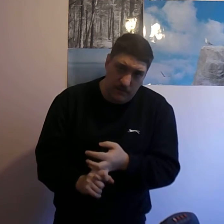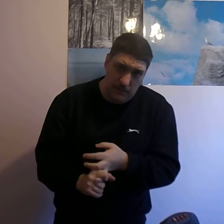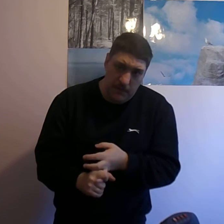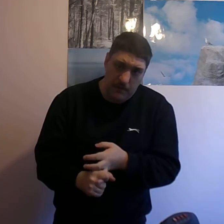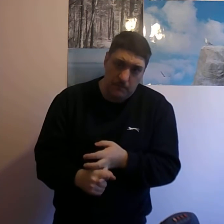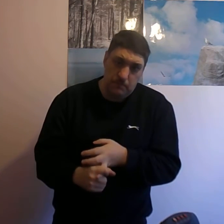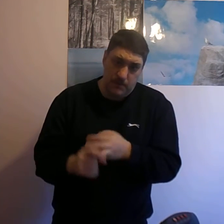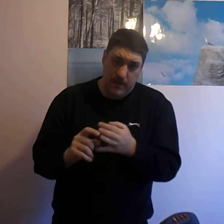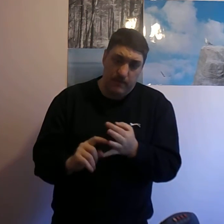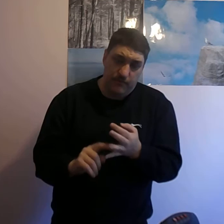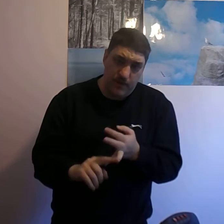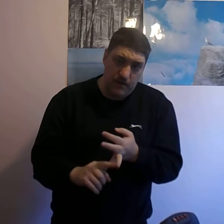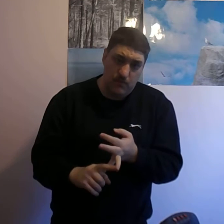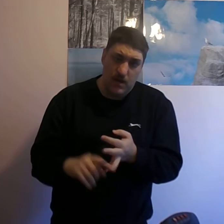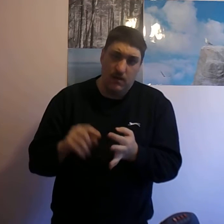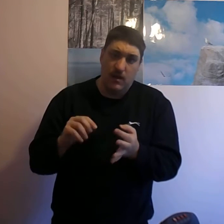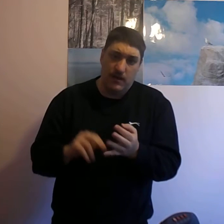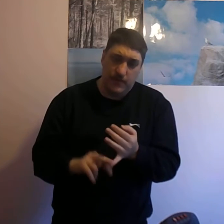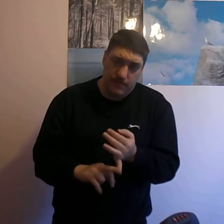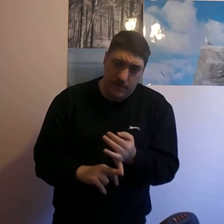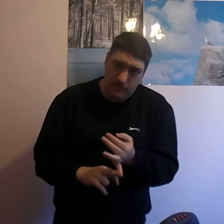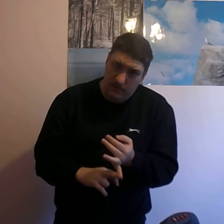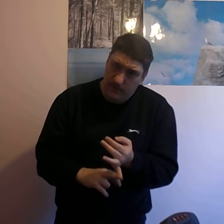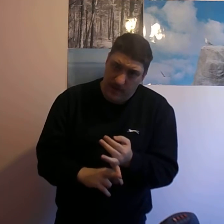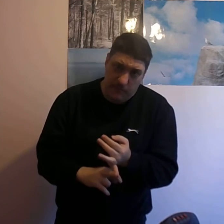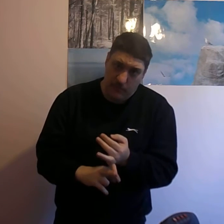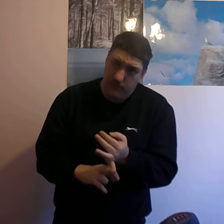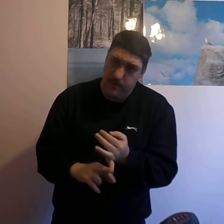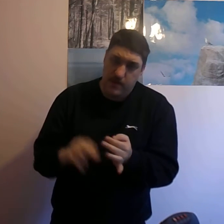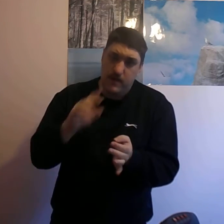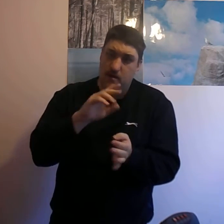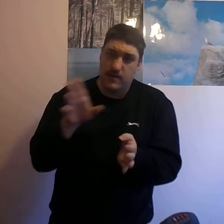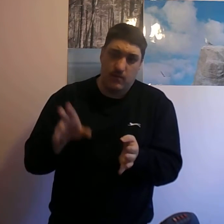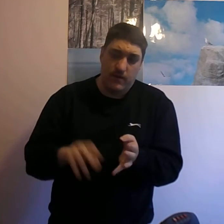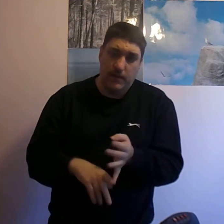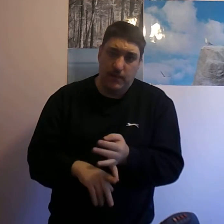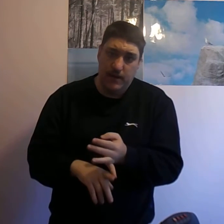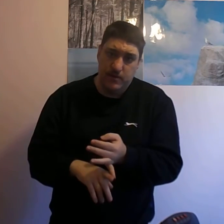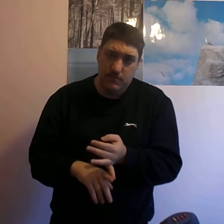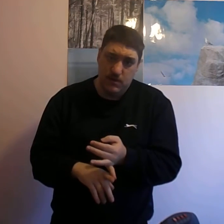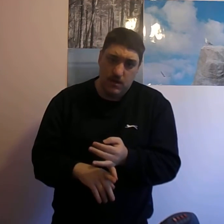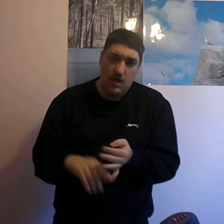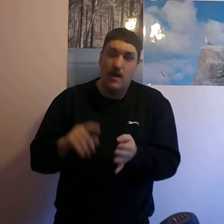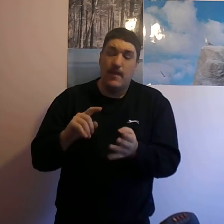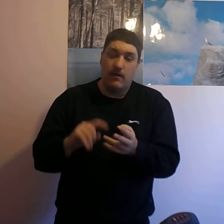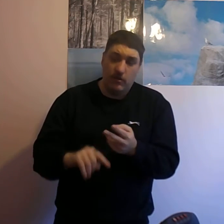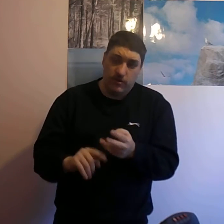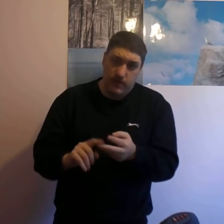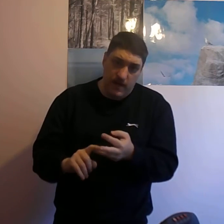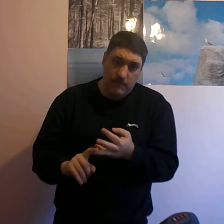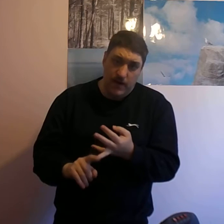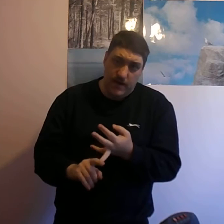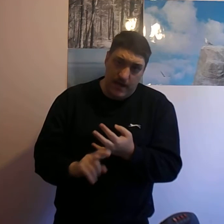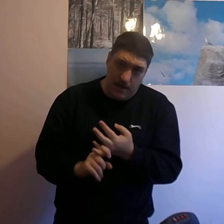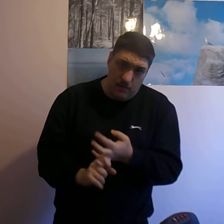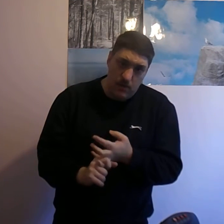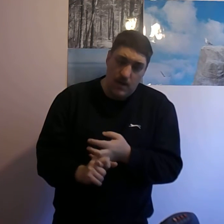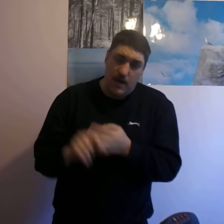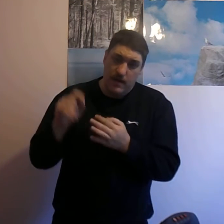the PS3 as well. They were on the Xbox 360 because that's where I played them. They're on Steam right now, and if you